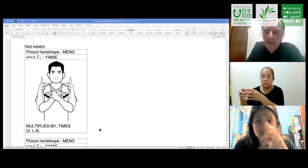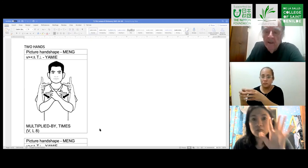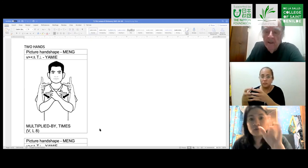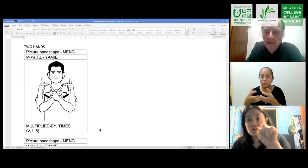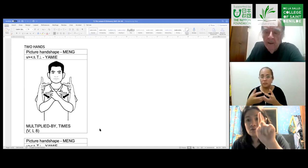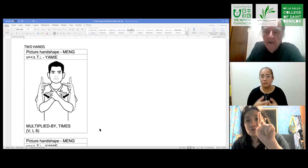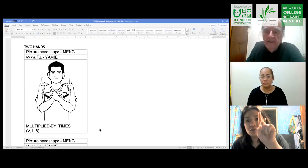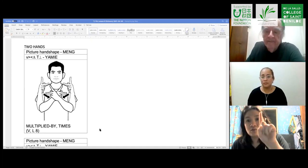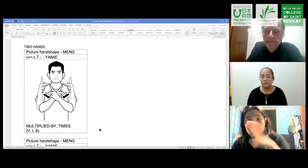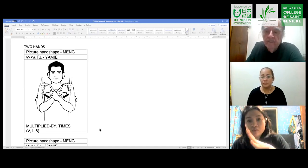Okay?